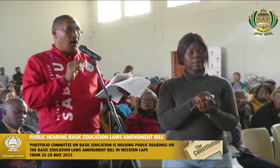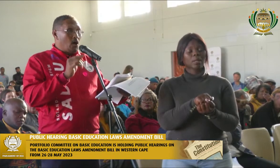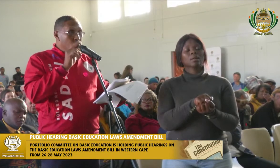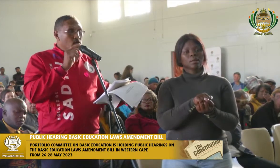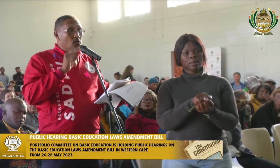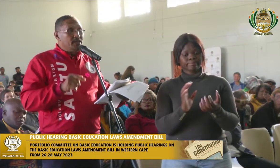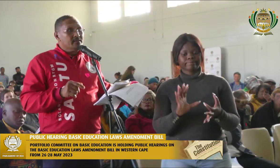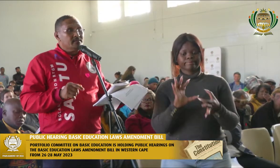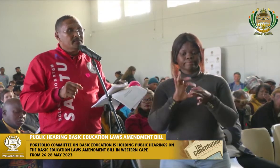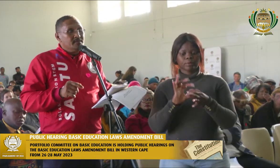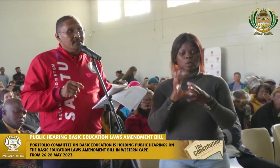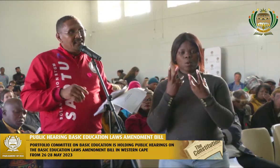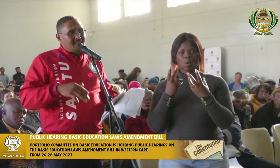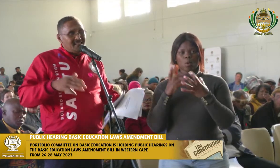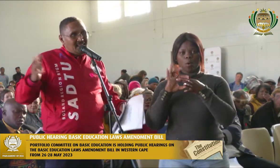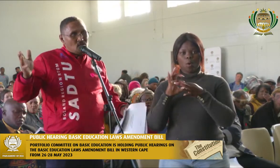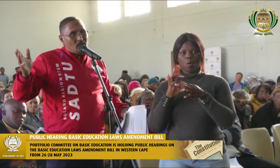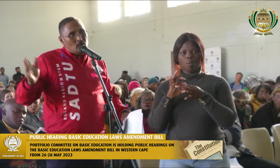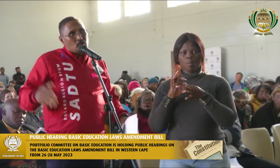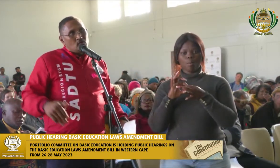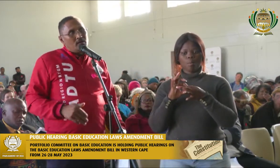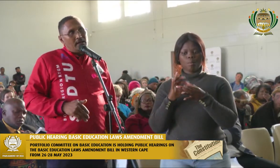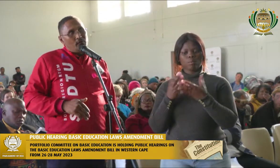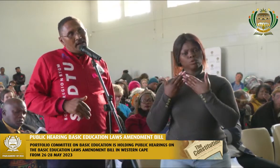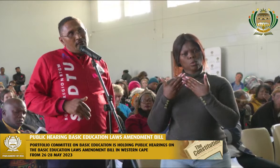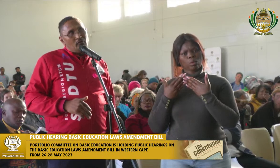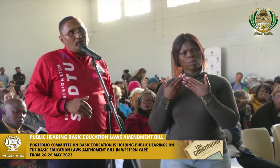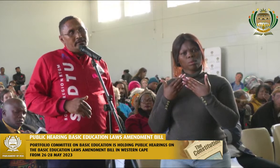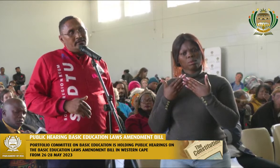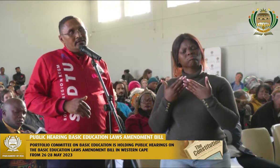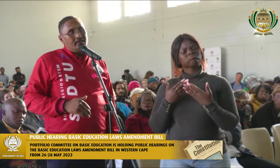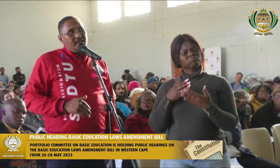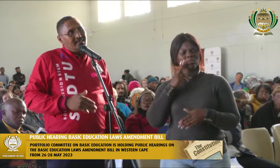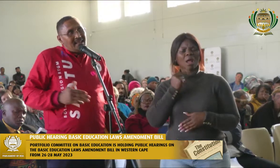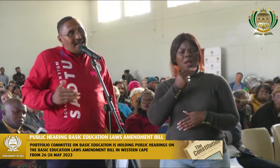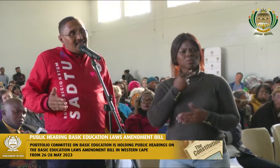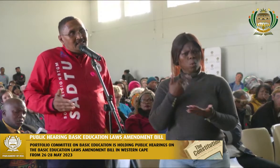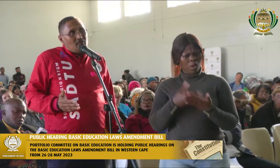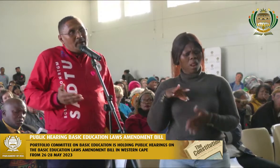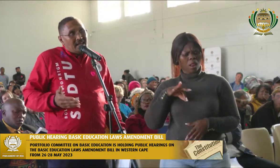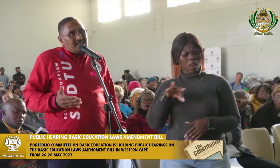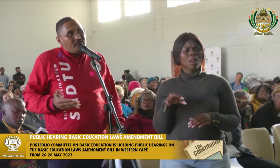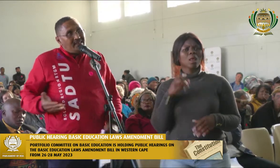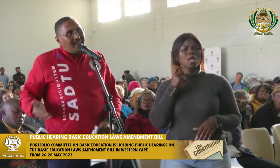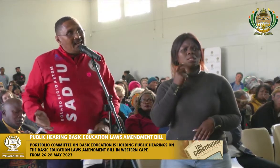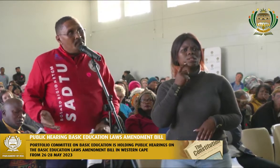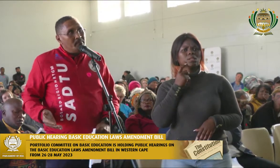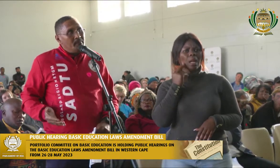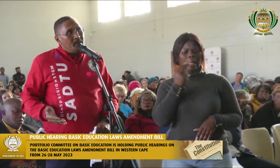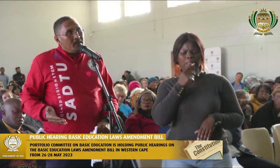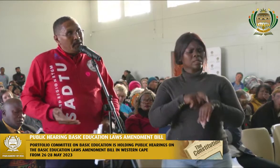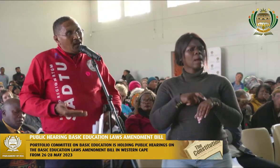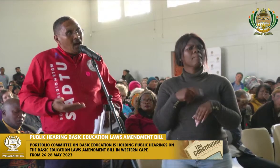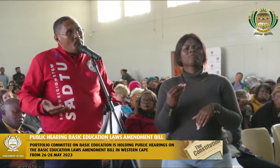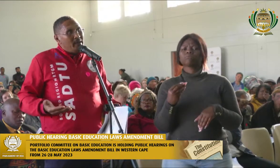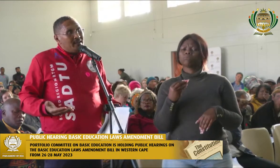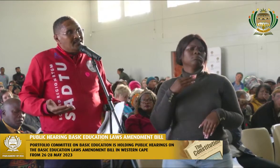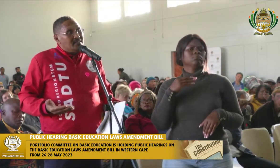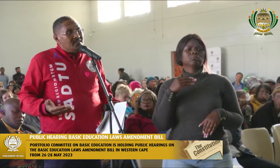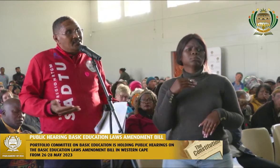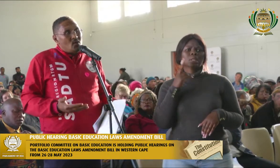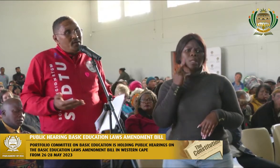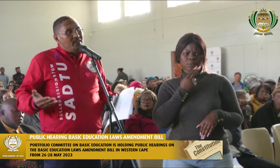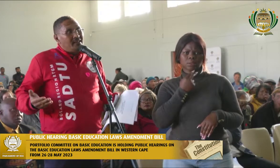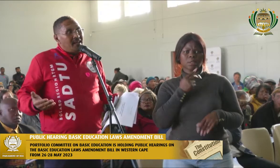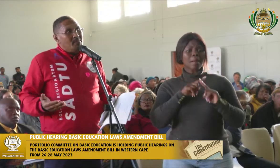of homeschooling, it's nice to have homeschooling if you can afford it. It's nice if parents have the time, but our